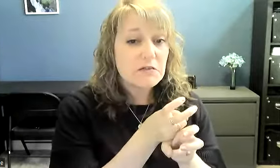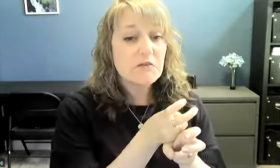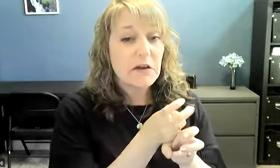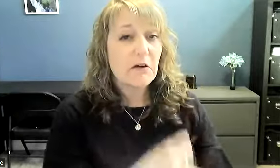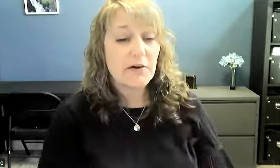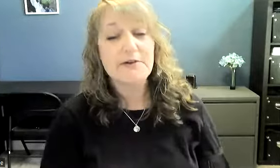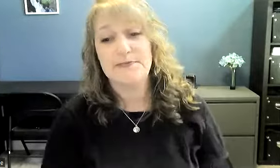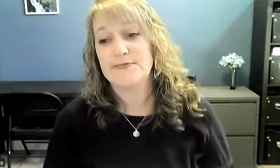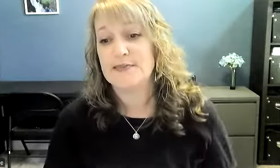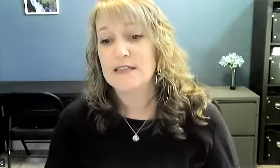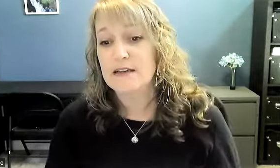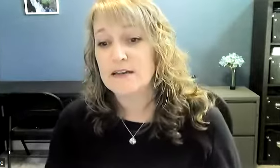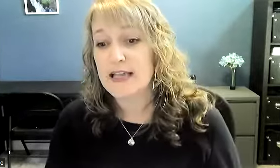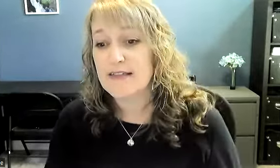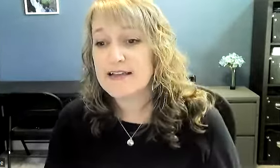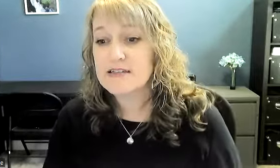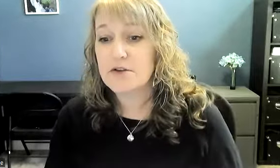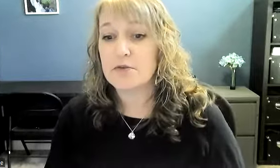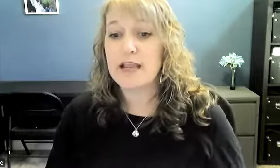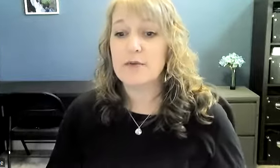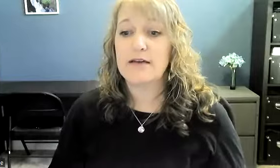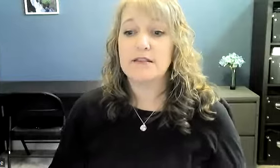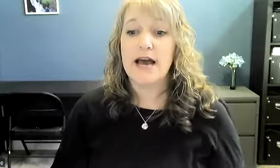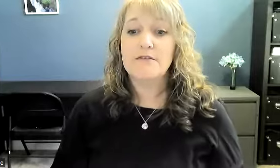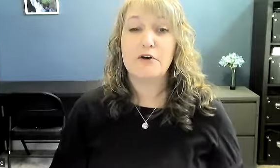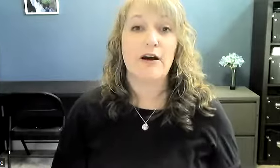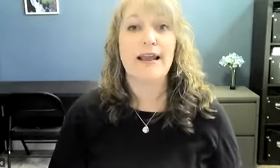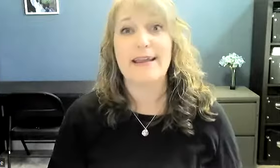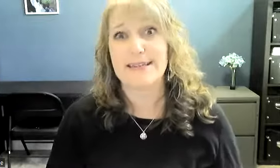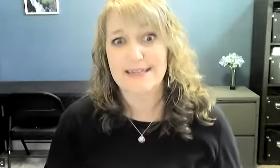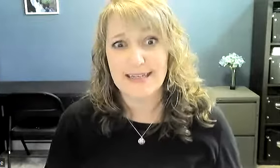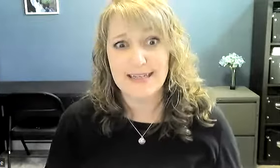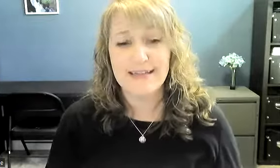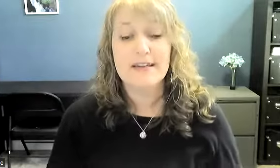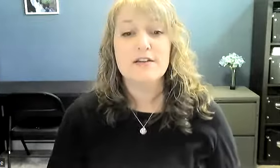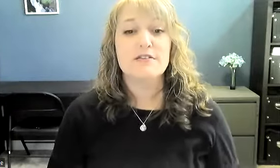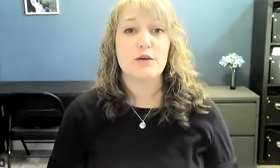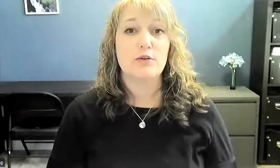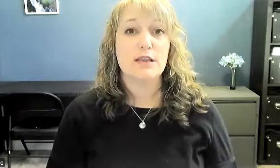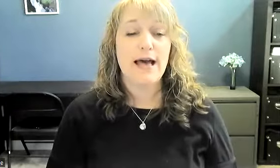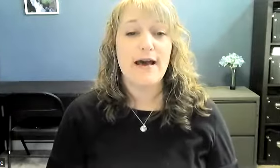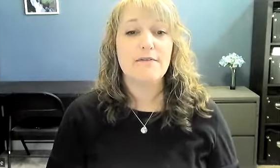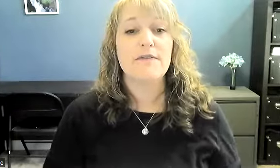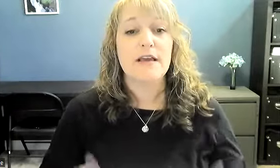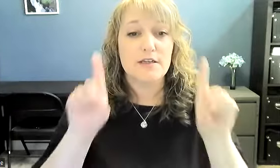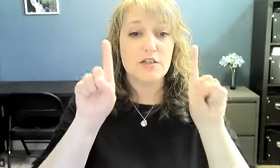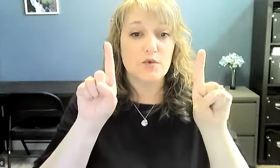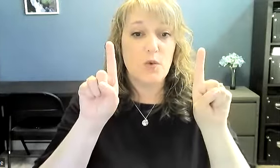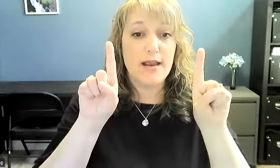Relatively hard. Okay, last three. We have laugh, cry, and excited. So laugh is just one